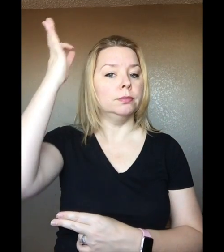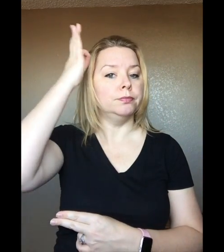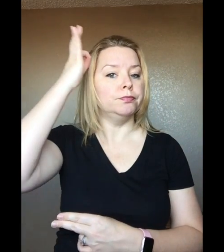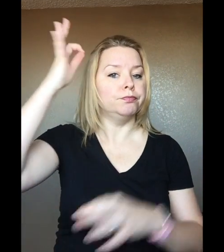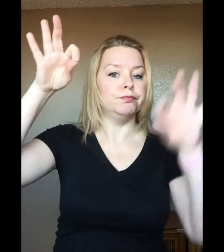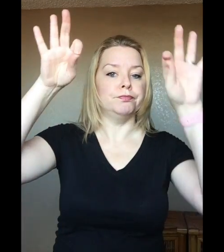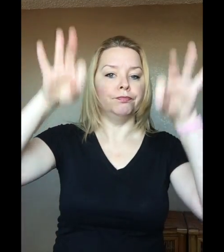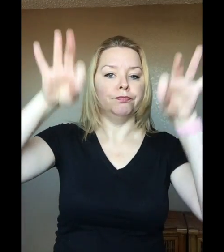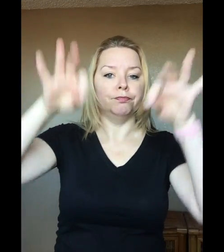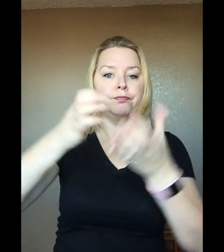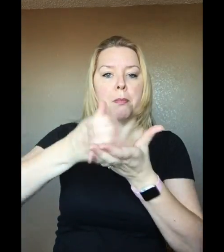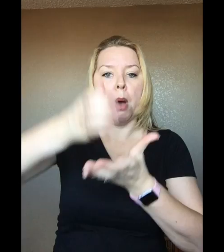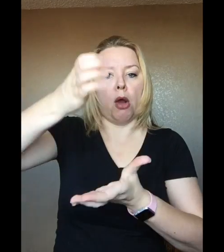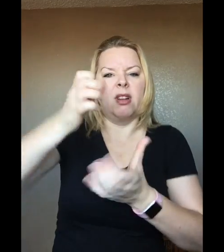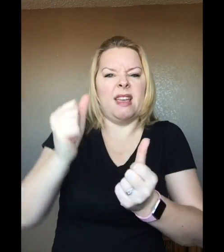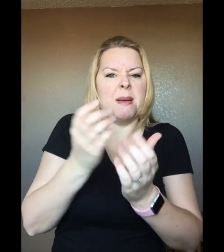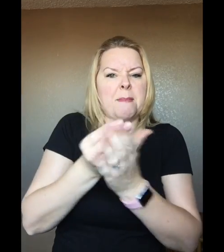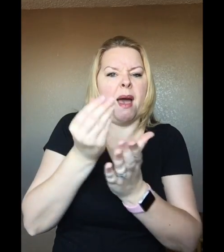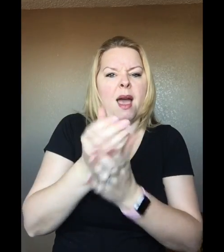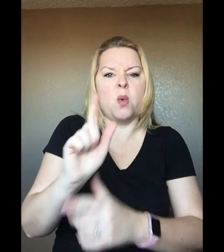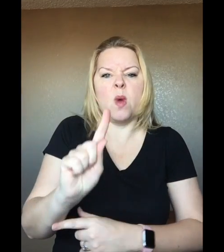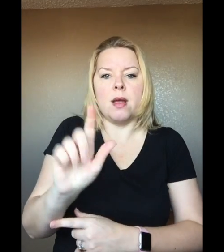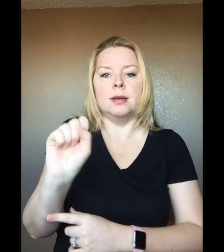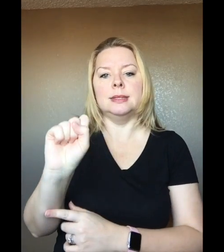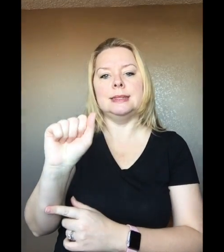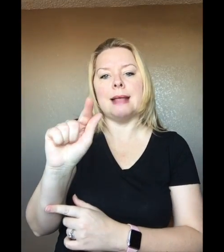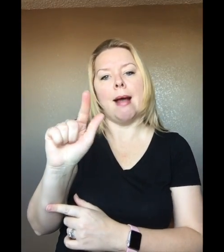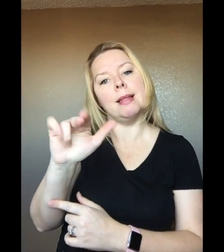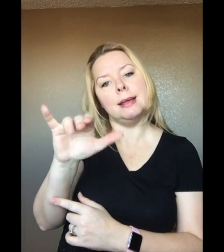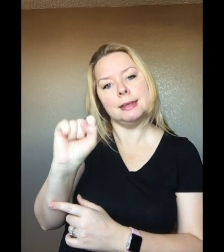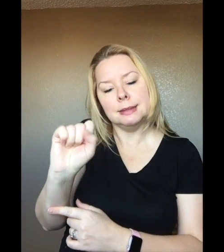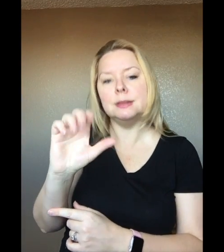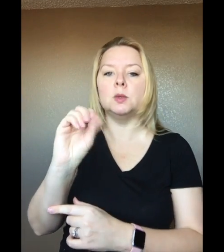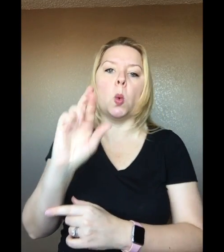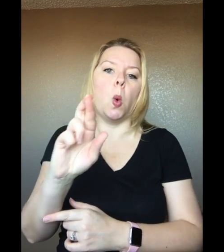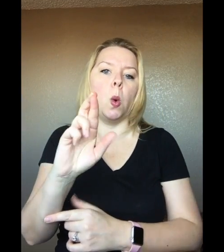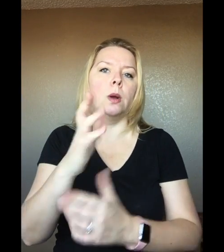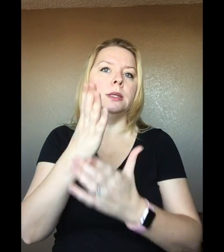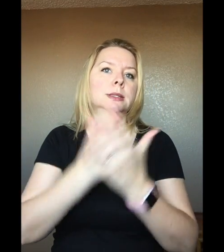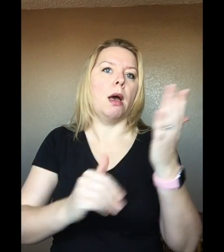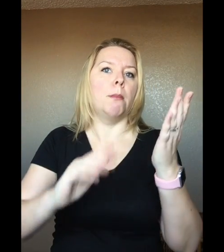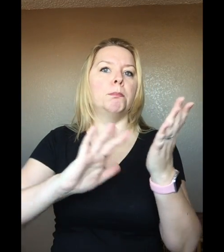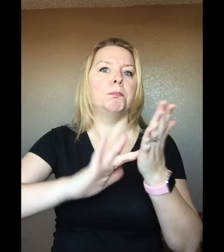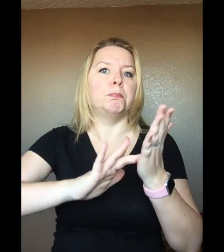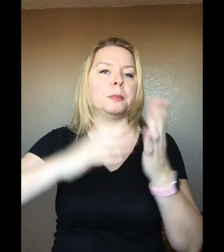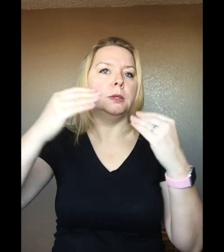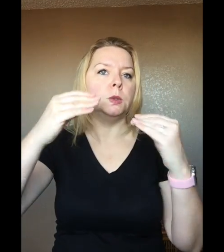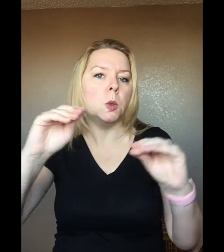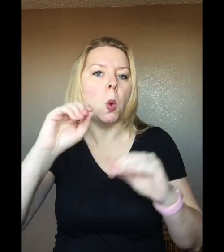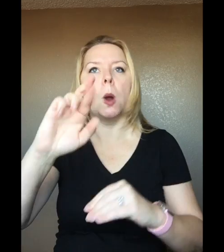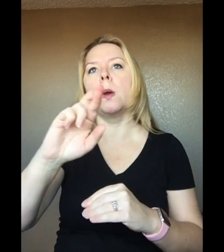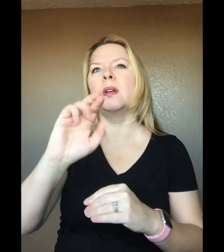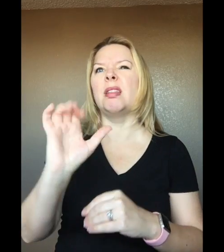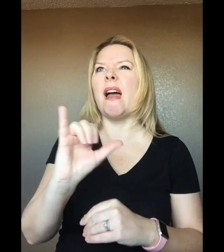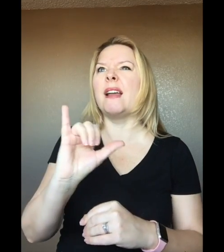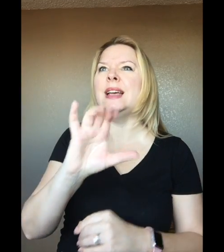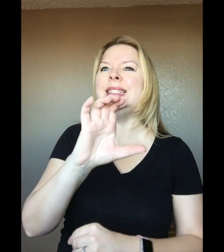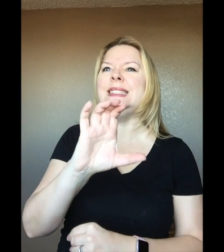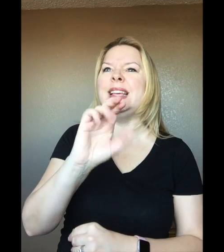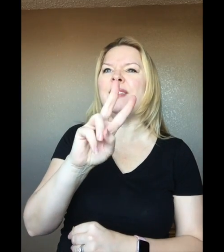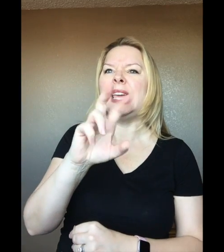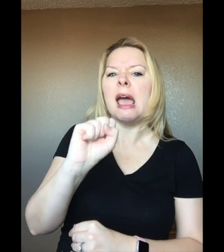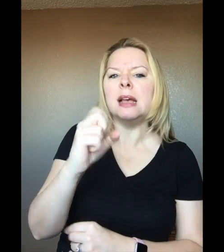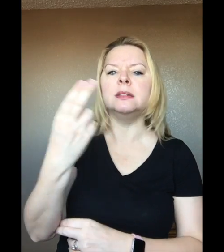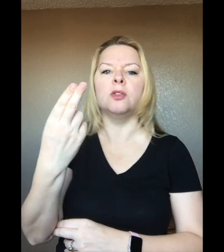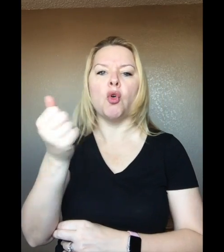bottle. Just a regular color bottle. You can get it at Sally's or some local drugstores. Sometimes you'll find them in like CVS